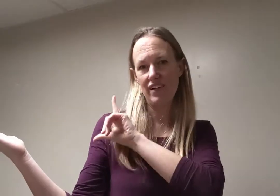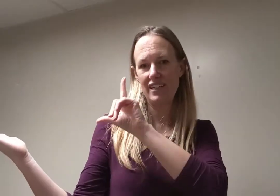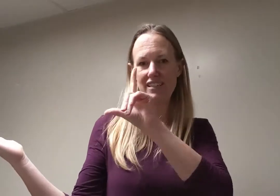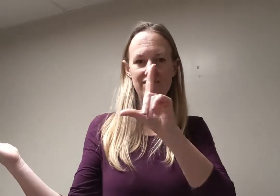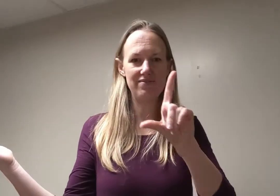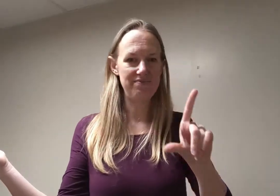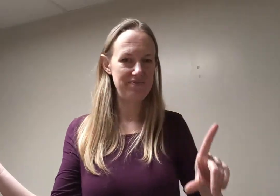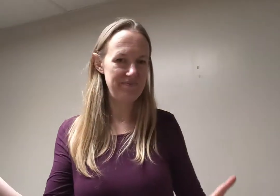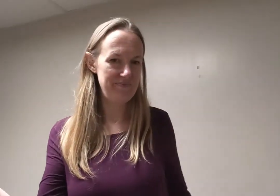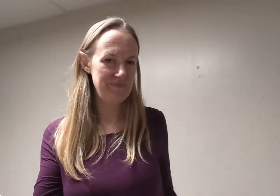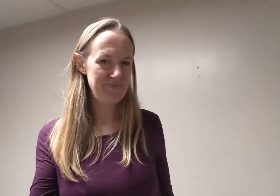Lord.